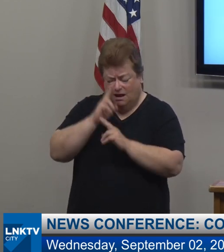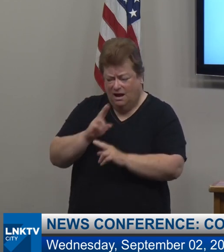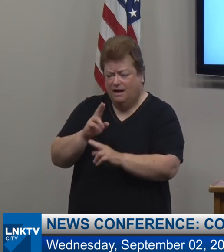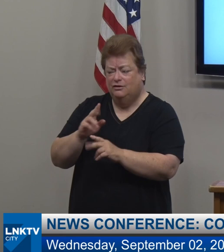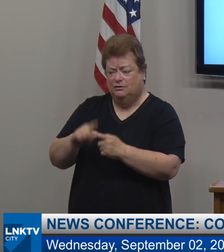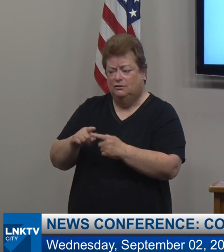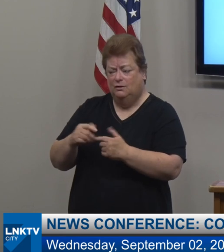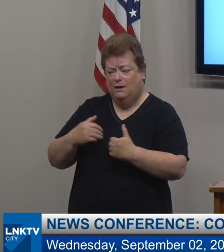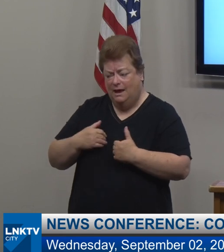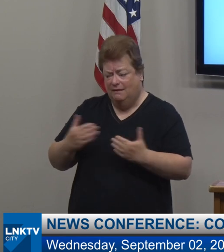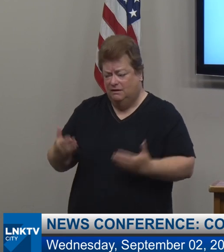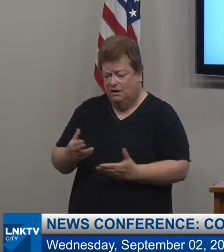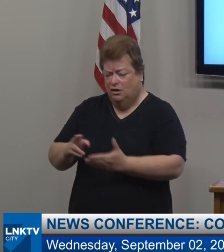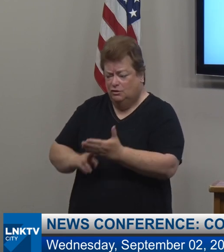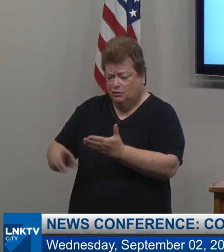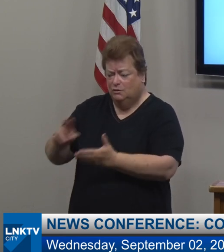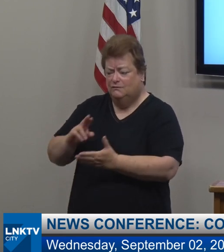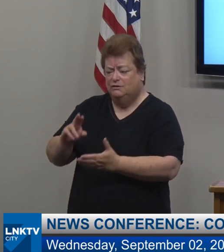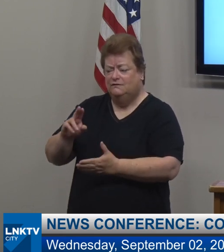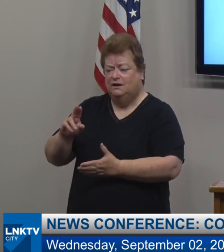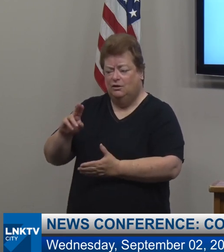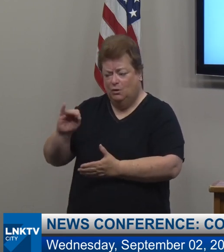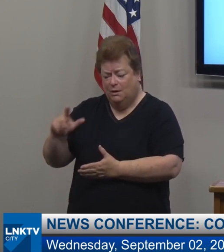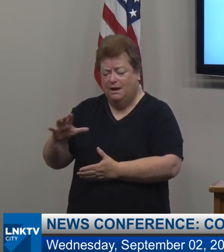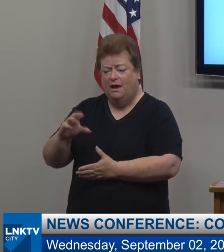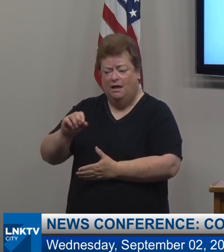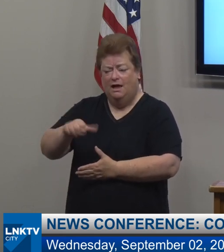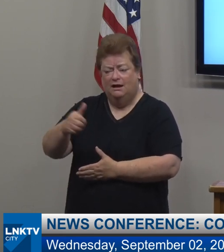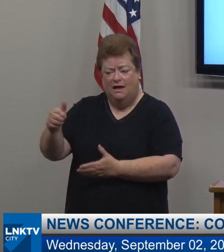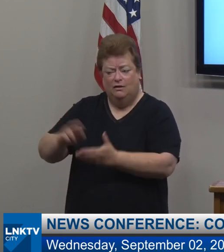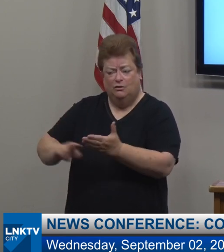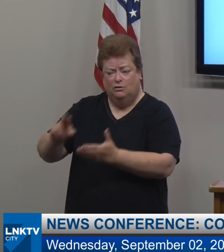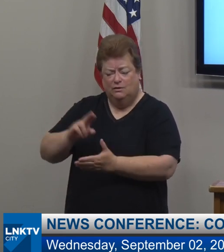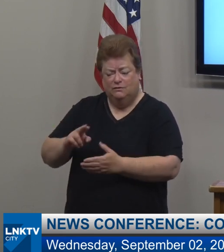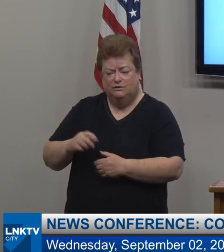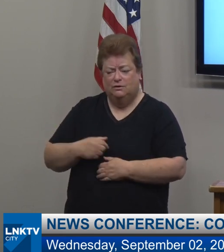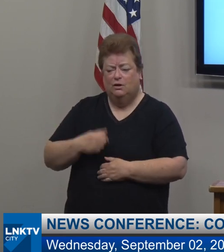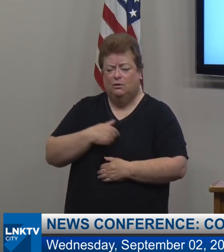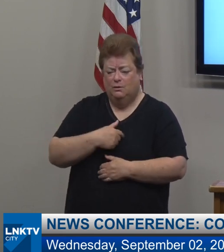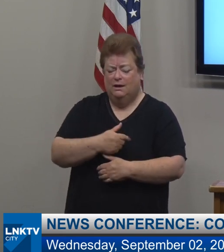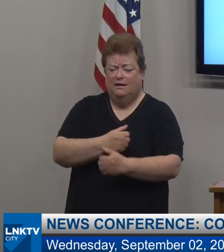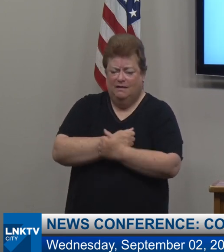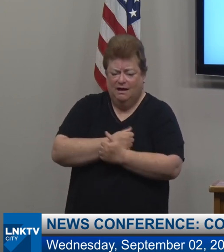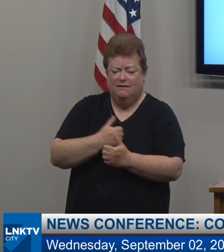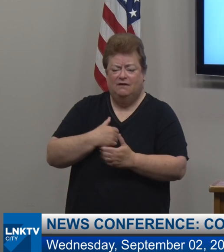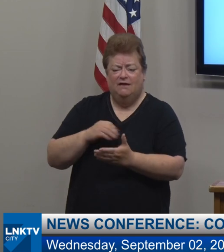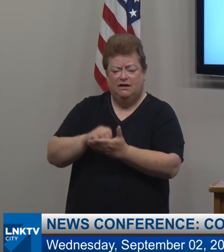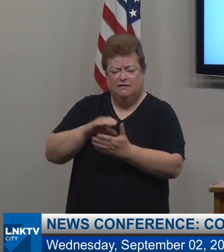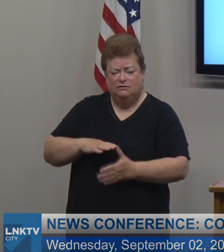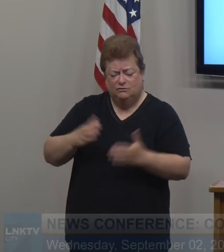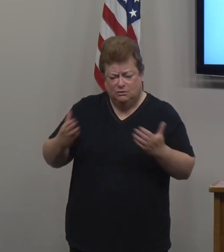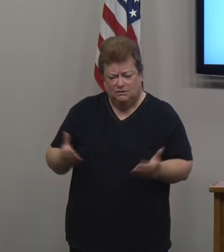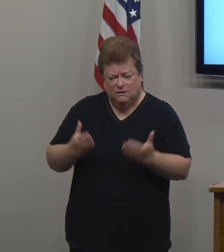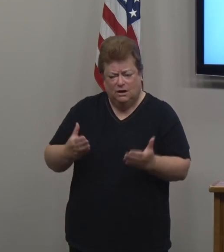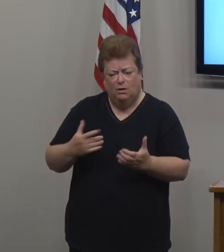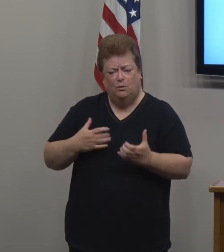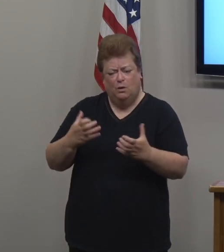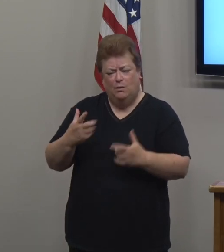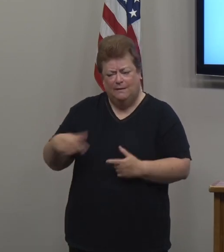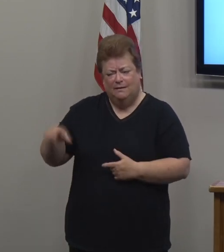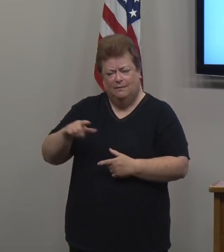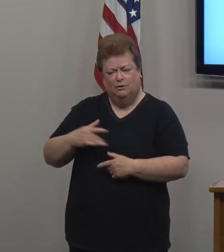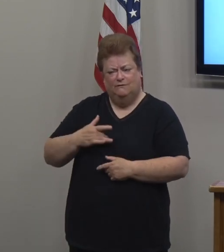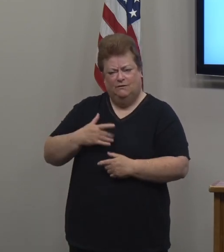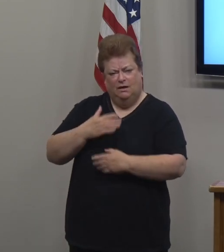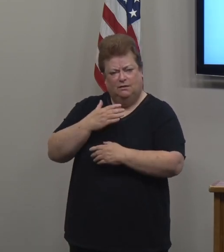other universities and colleges here in our community. We love having students here, and we want them to feel at home